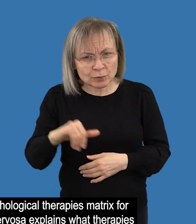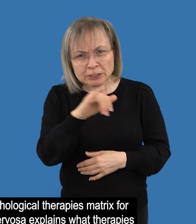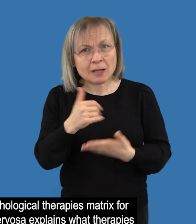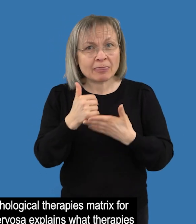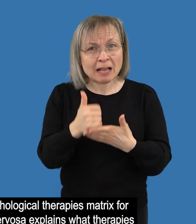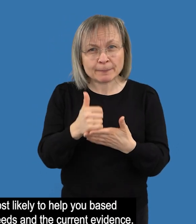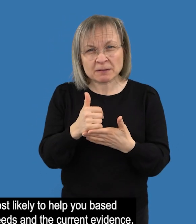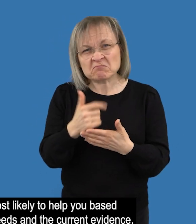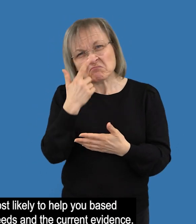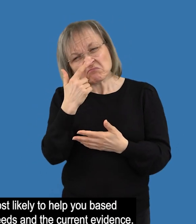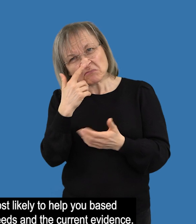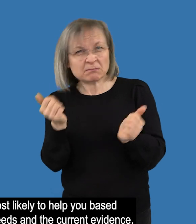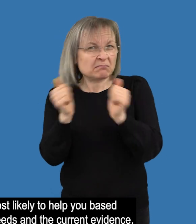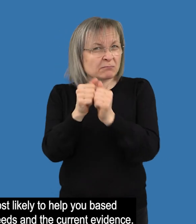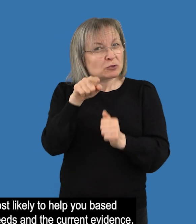needs and the current evidence.